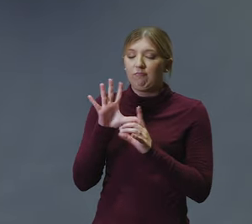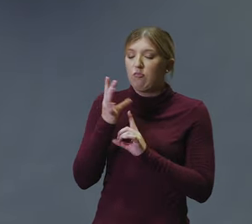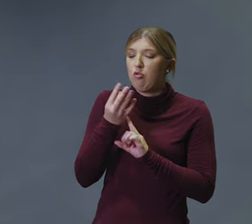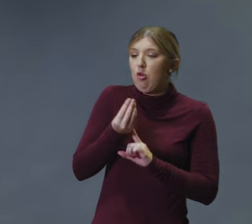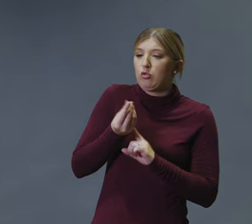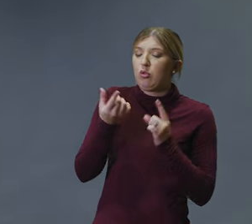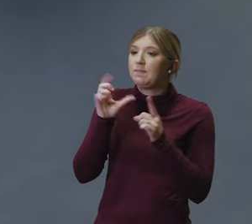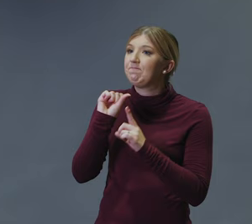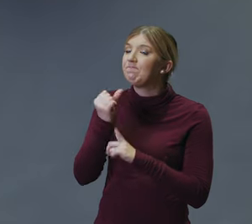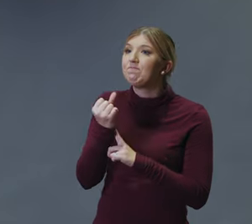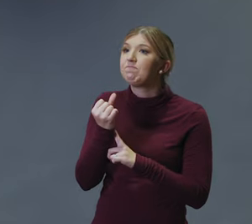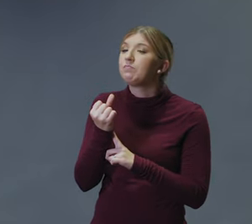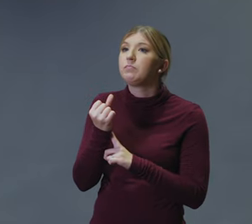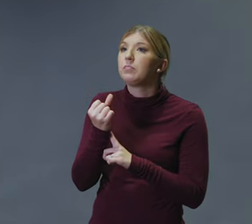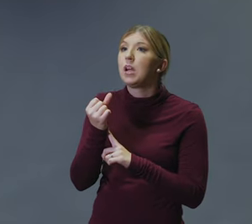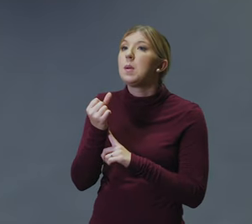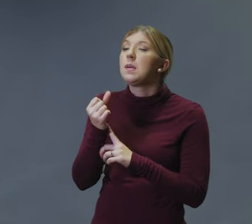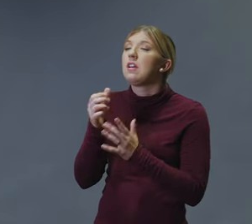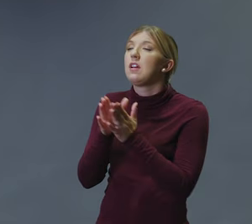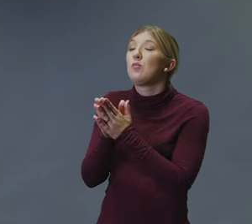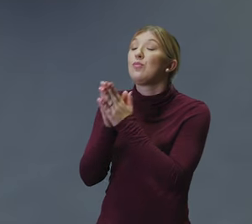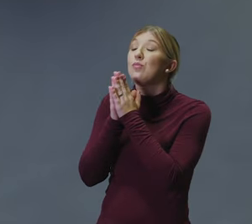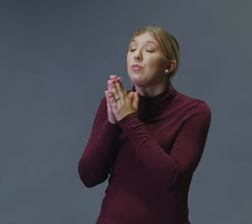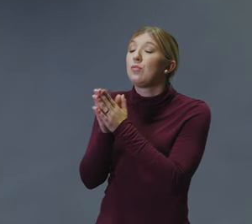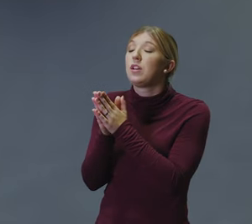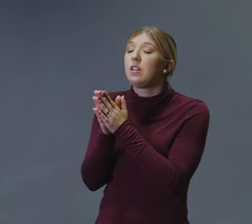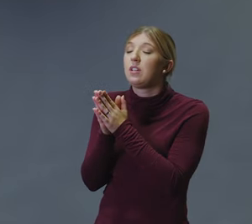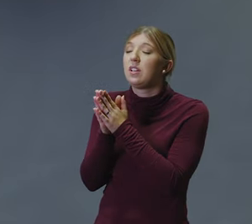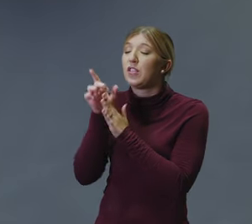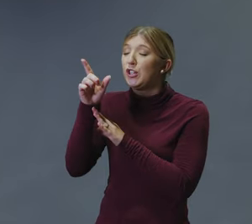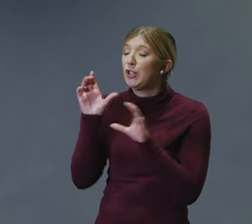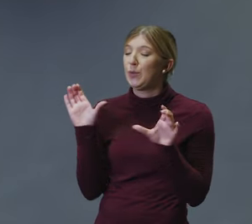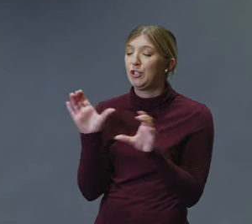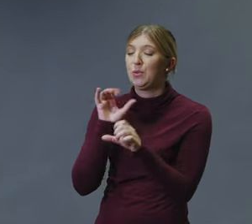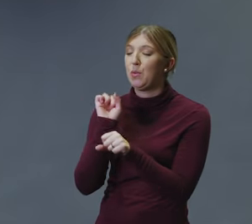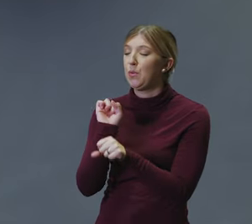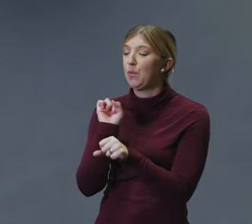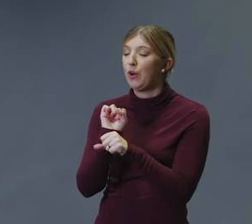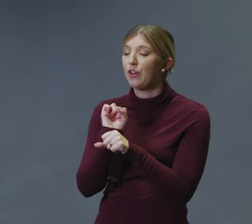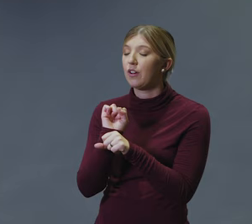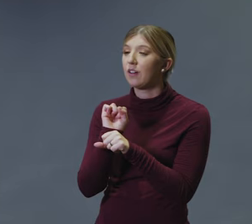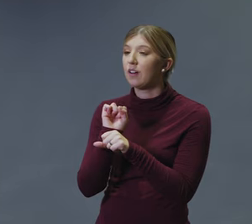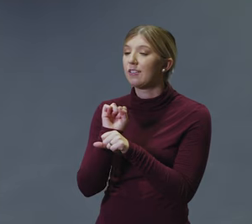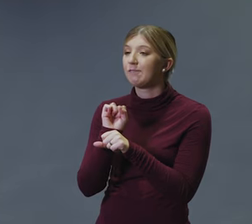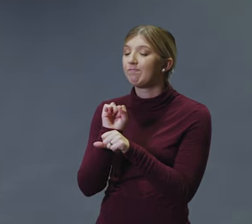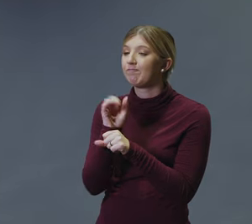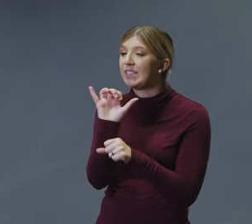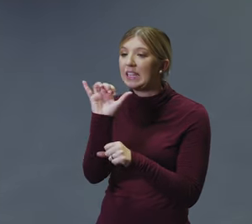climate. But Lord God, I pray that you would do the work of surgery